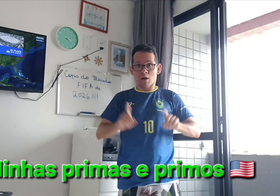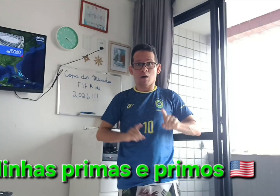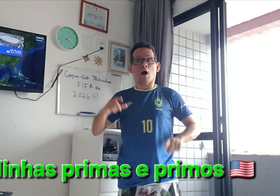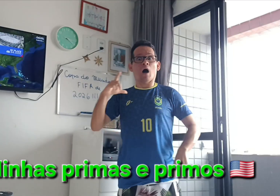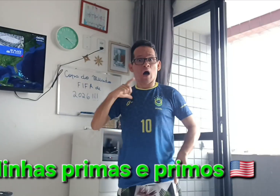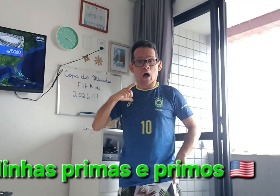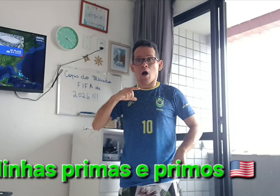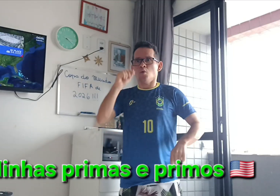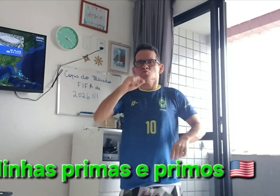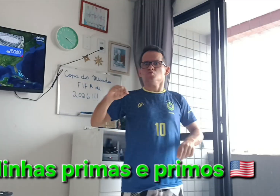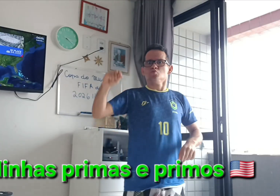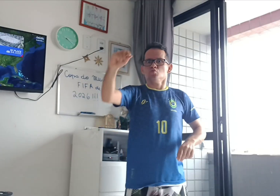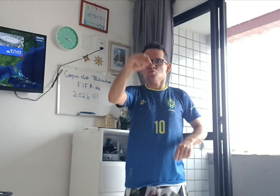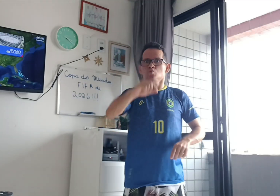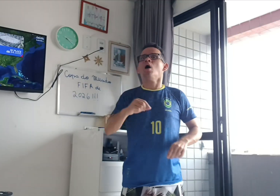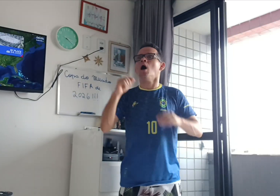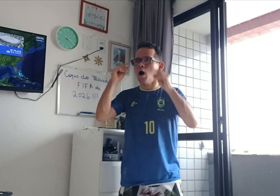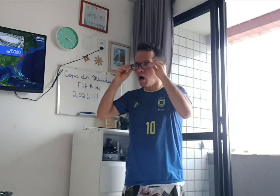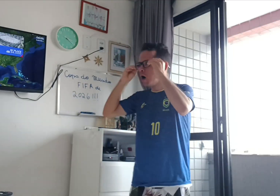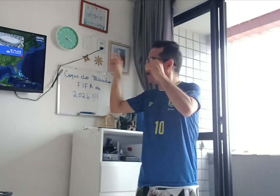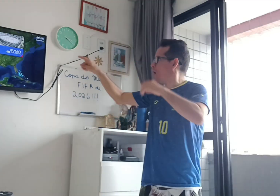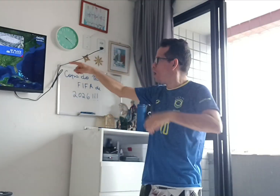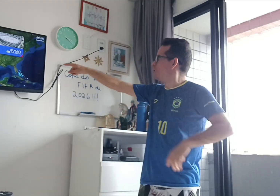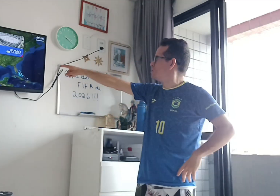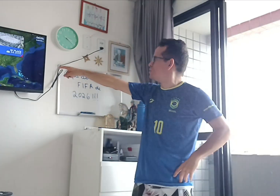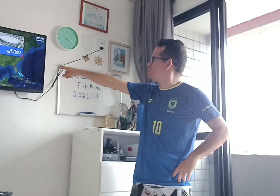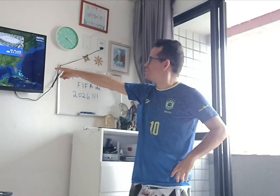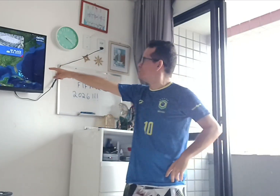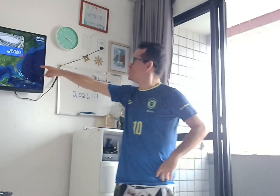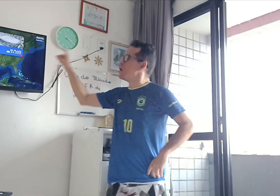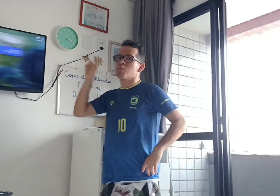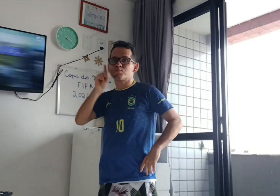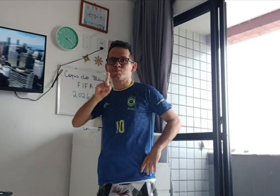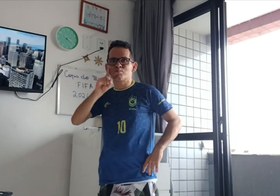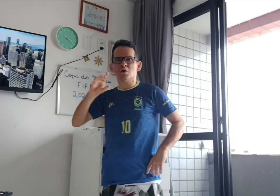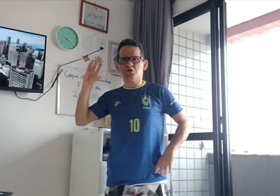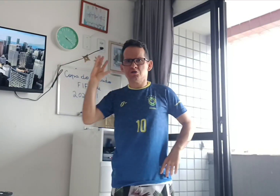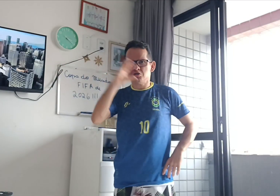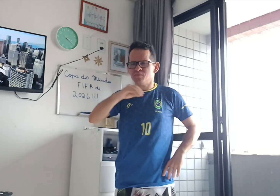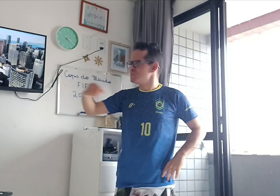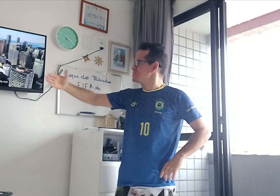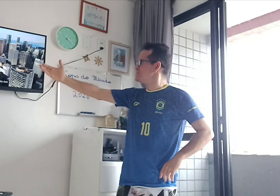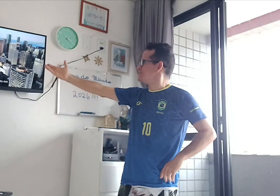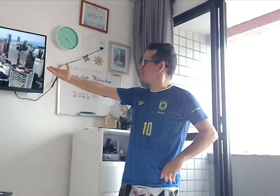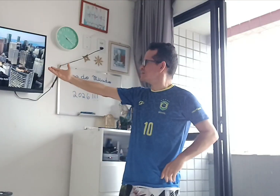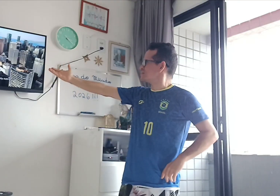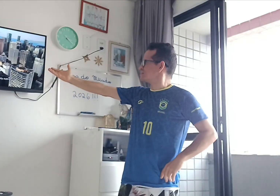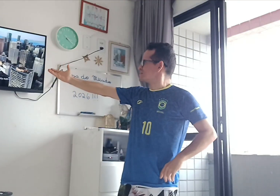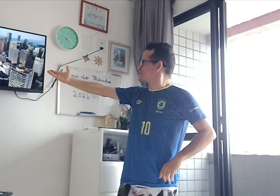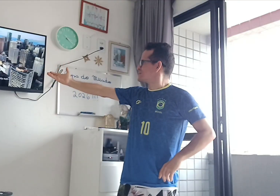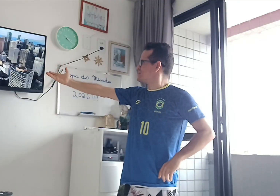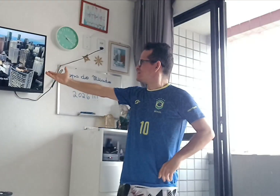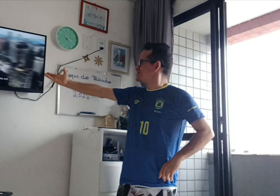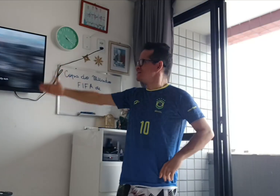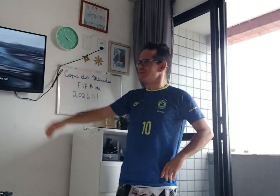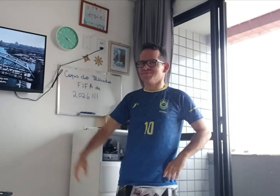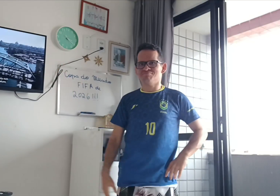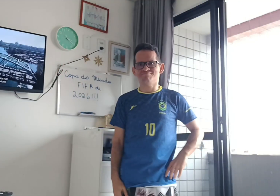Place, capacity 54,000. Vancouver. Vancouver, city rich both culturally and in terms of nature,